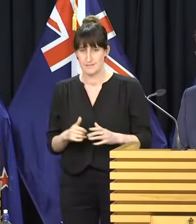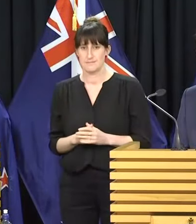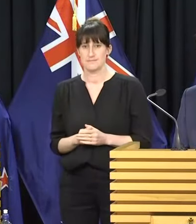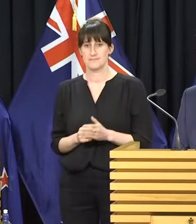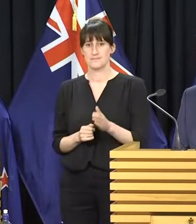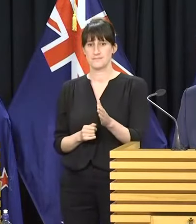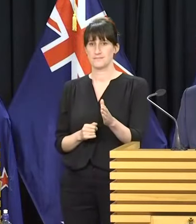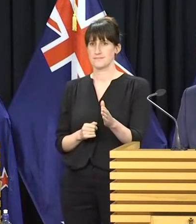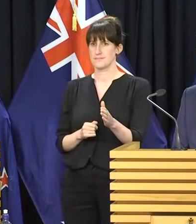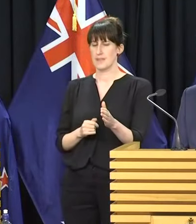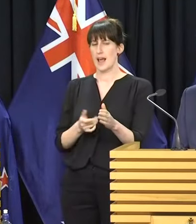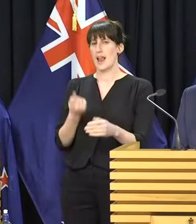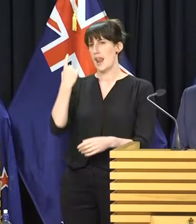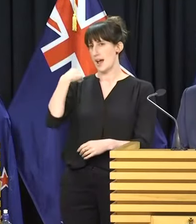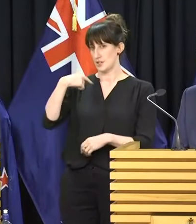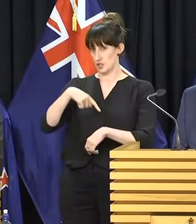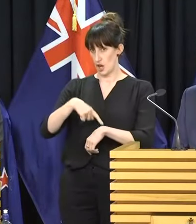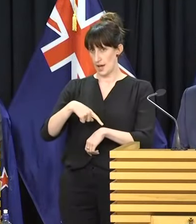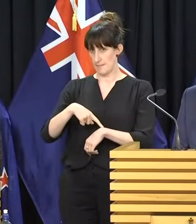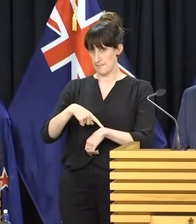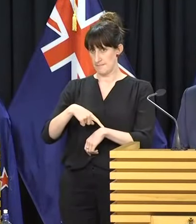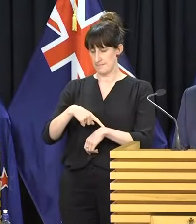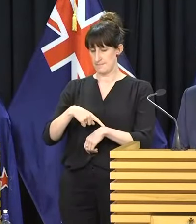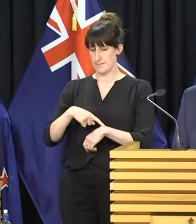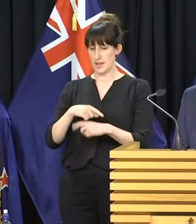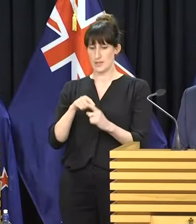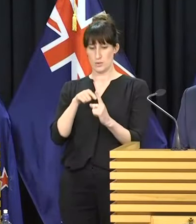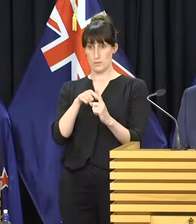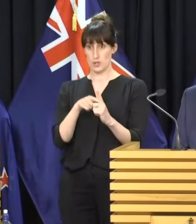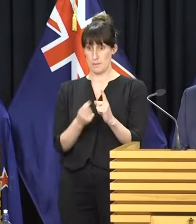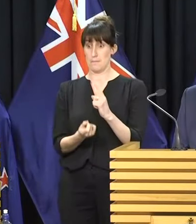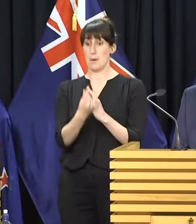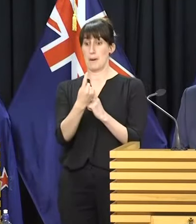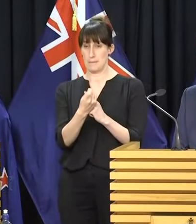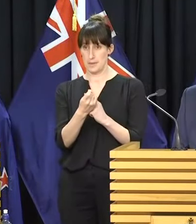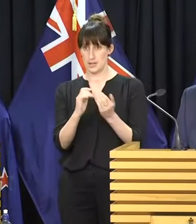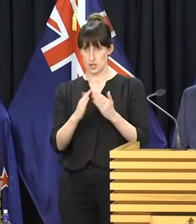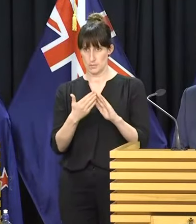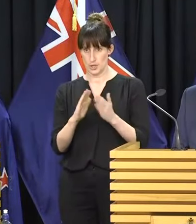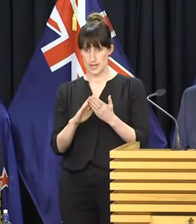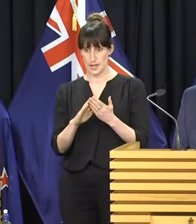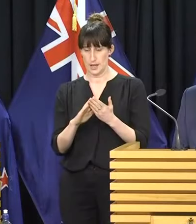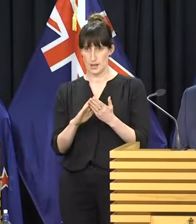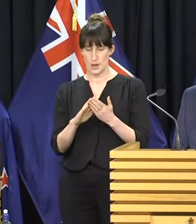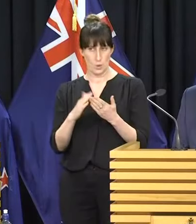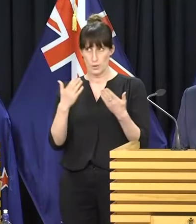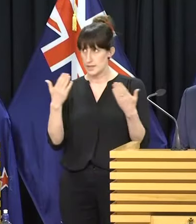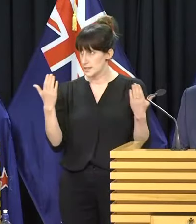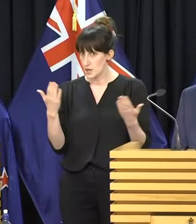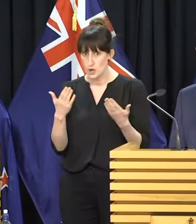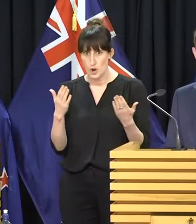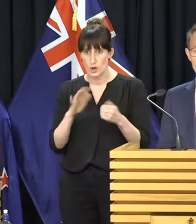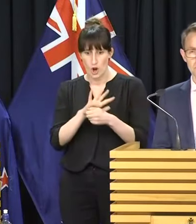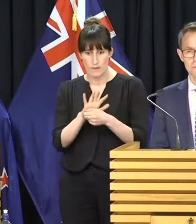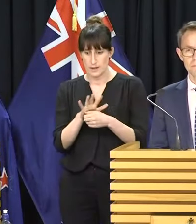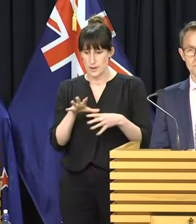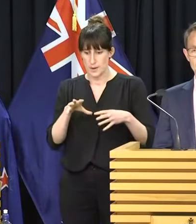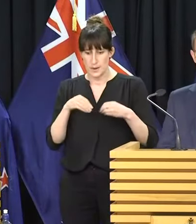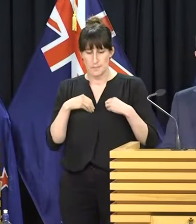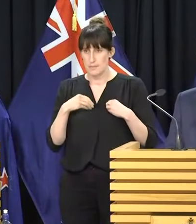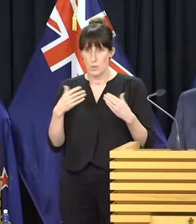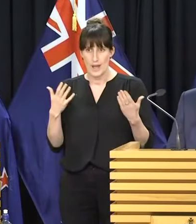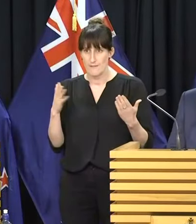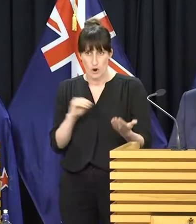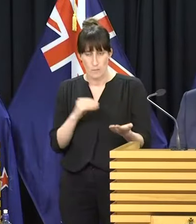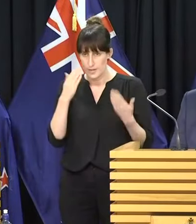like this, with no source apparent, then within hours Auckland moved to level 3 and the rest of the country to level 2. What is